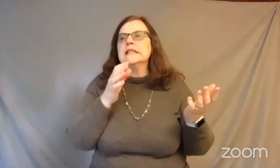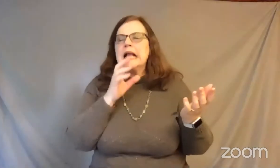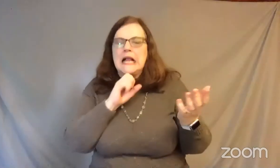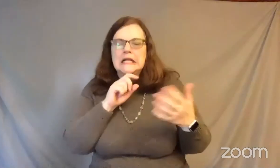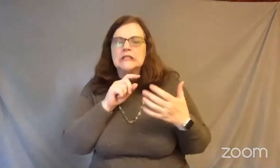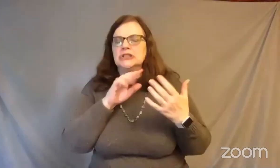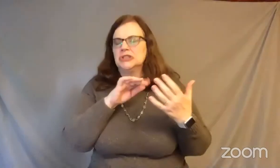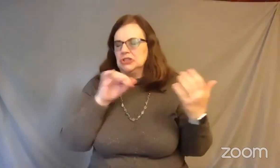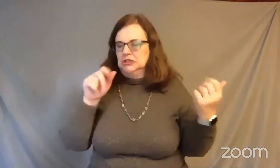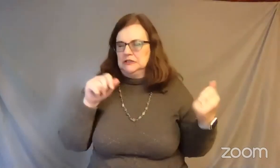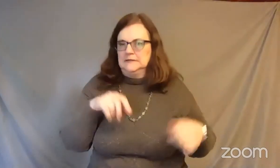purposes.